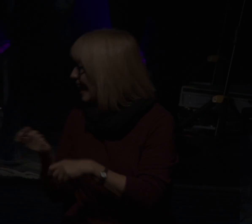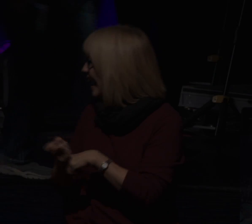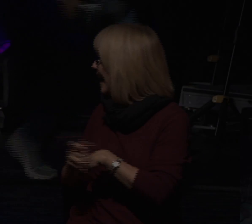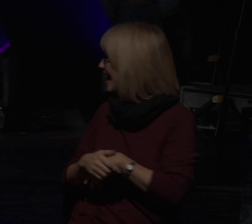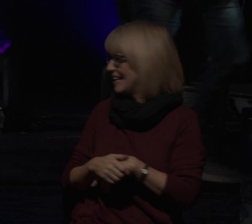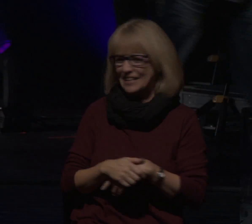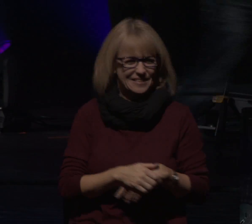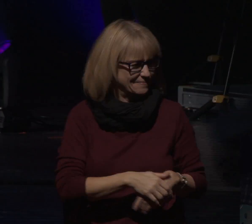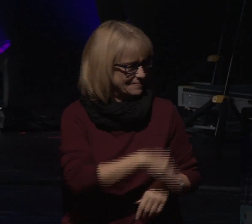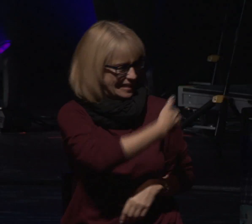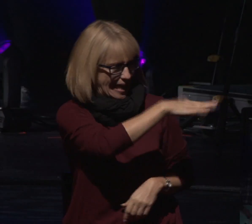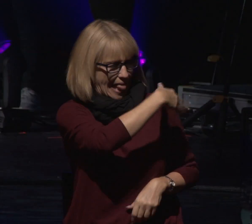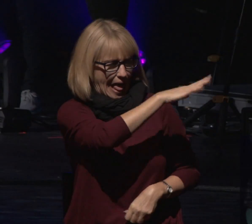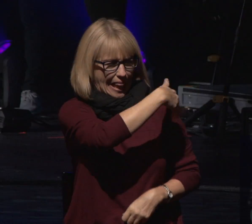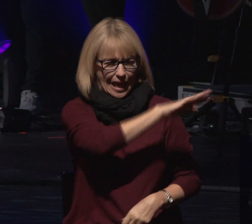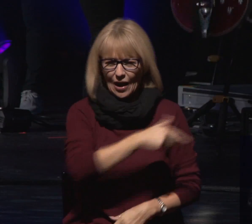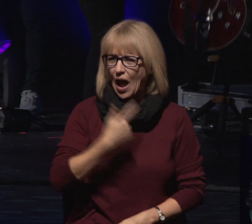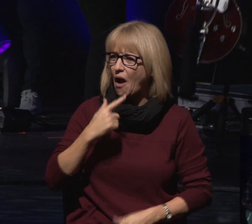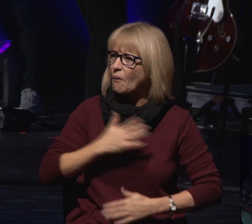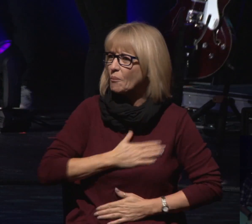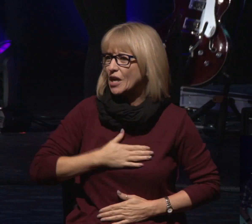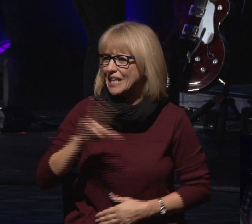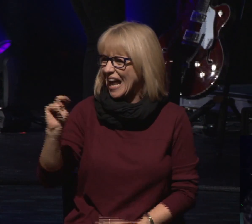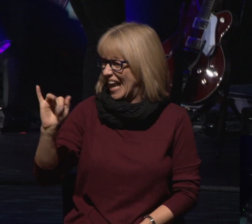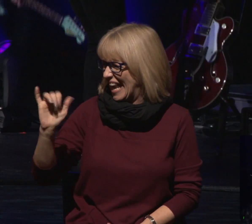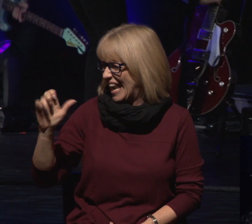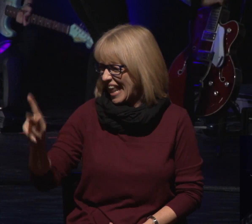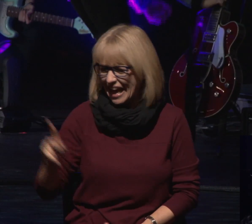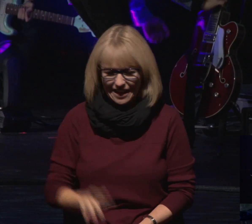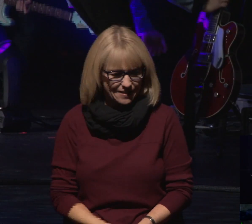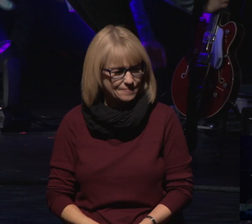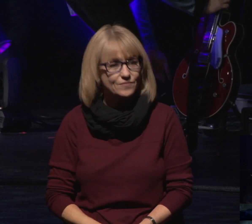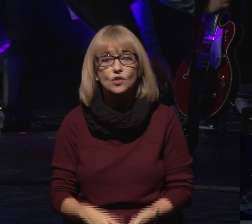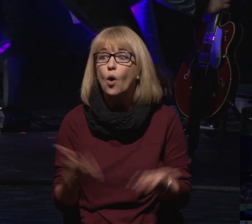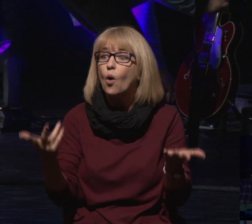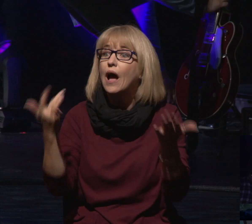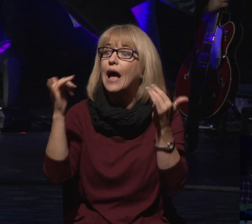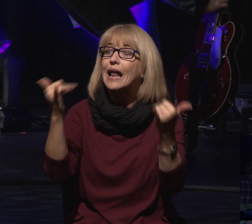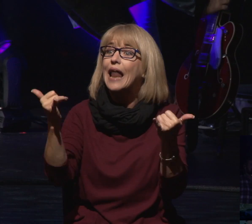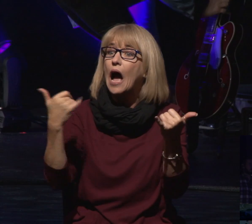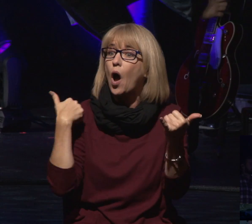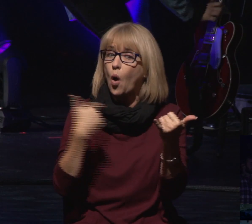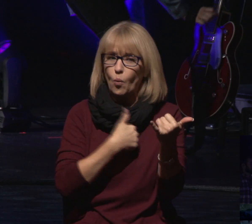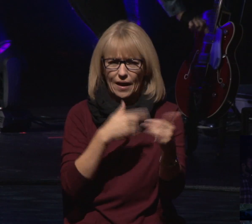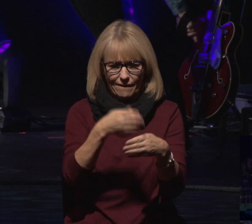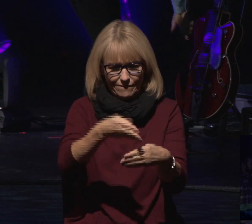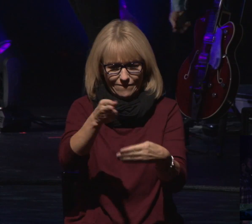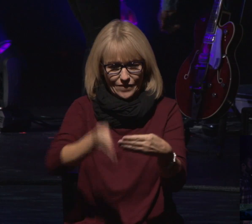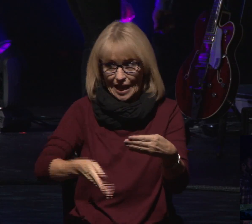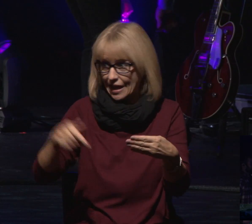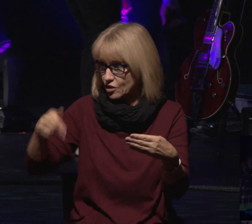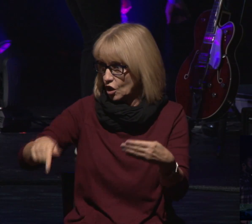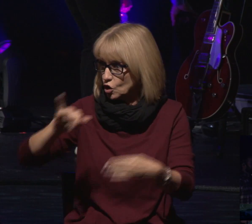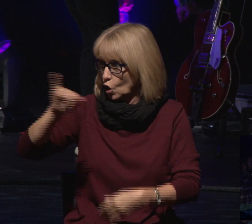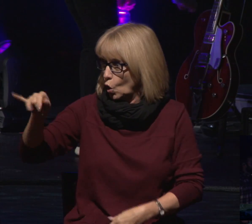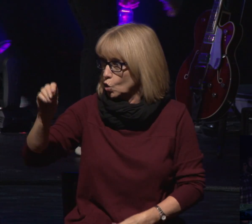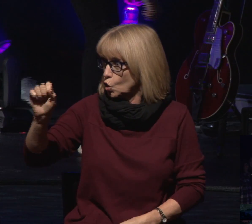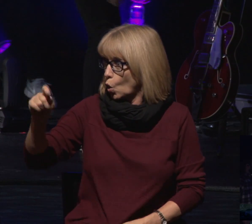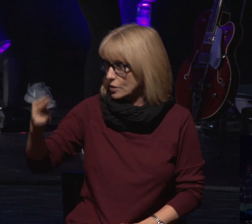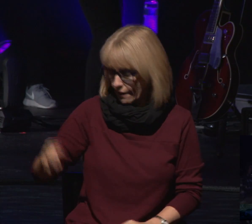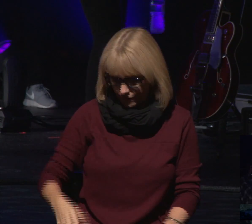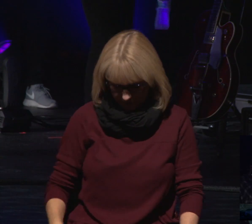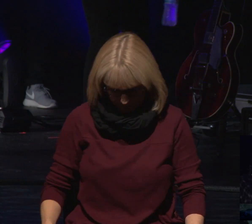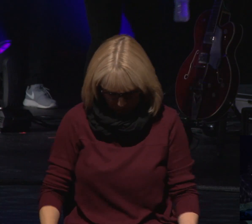right. Well, I appreciate Nick and Lena's, and certainly we're going to wrap up this series. If you're new with us, the end of the book